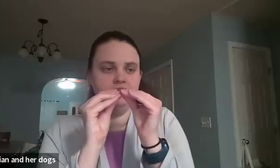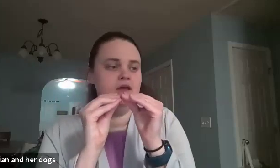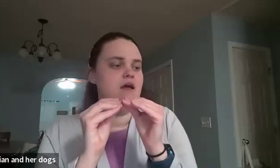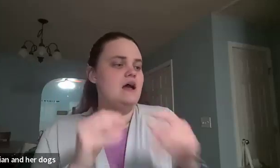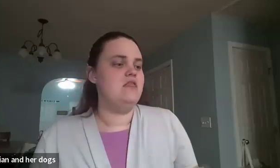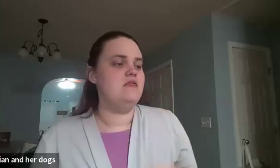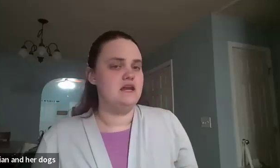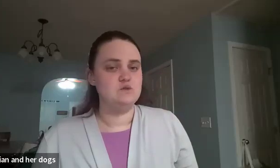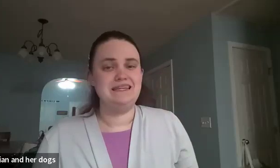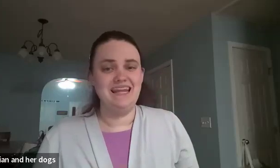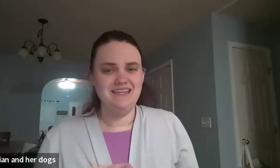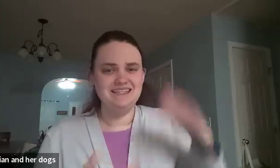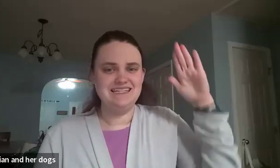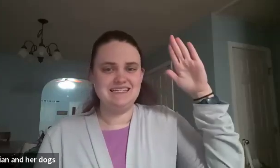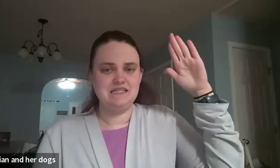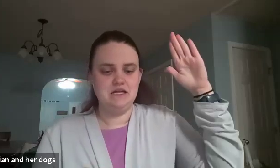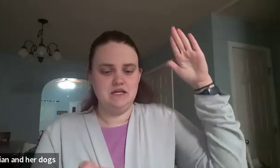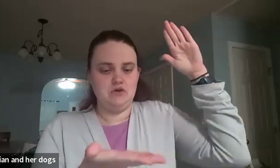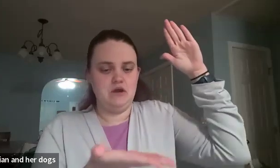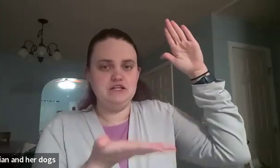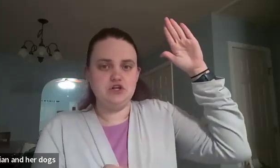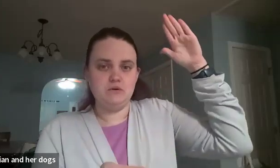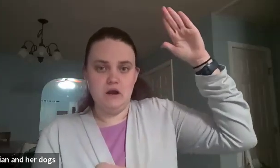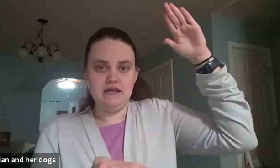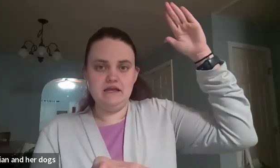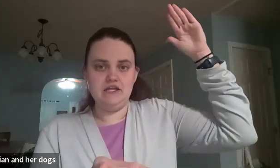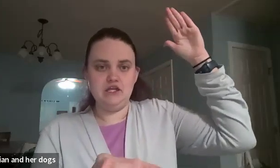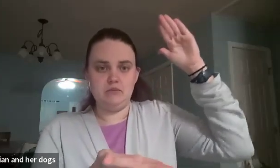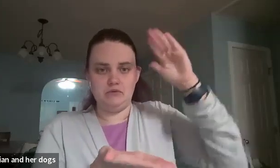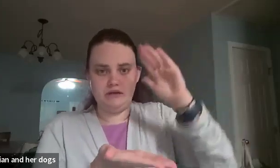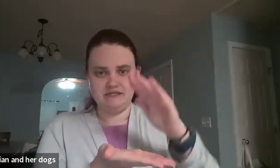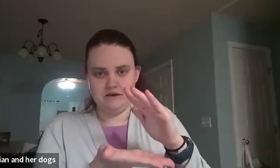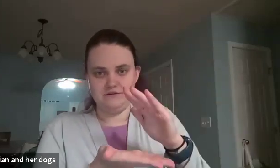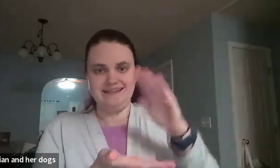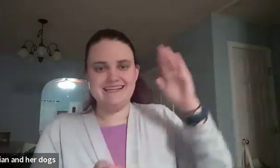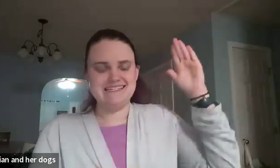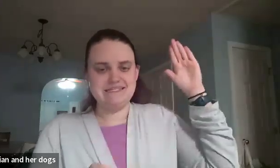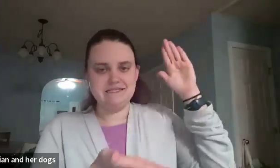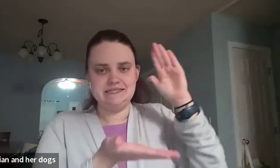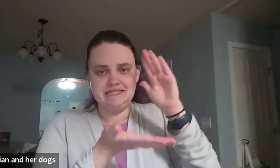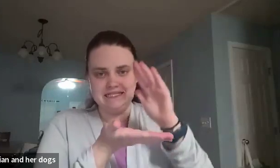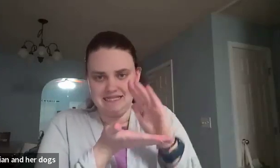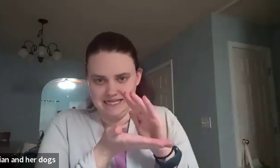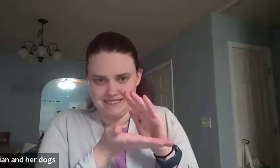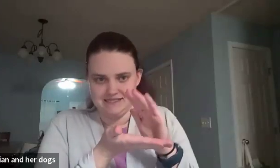more. And then the next one, less, is you kind of start wide and then you bring it down. Less,